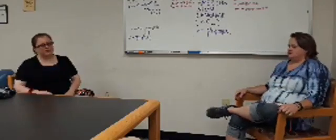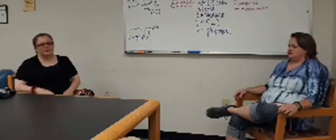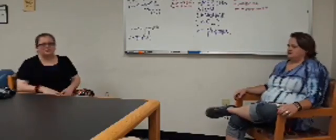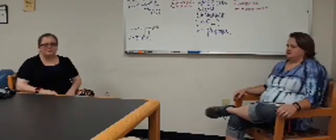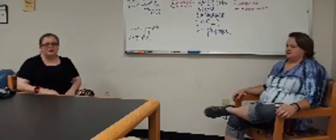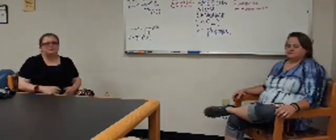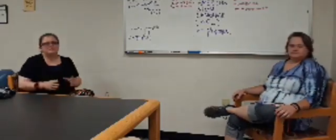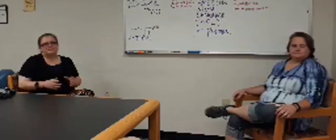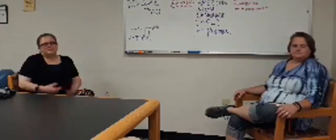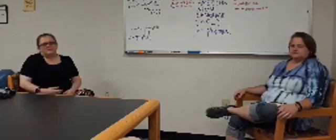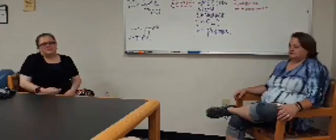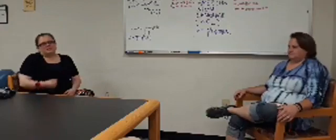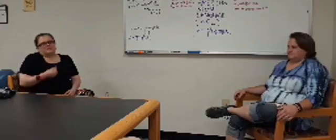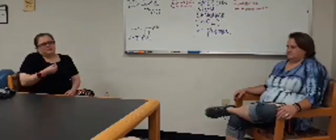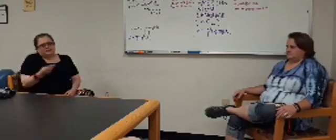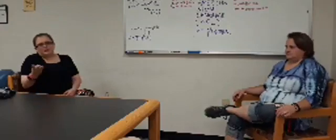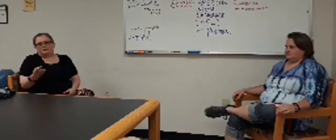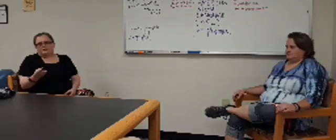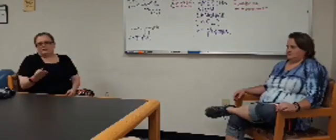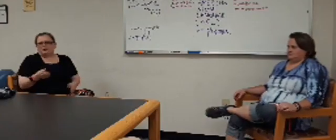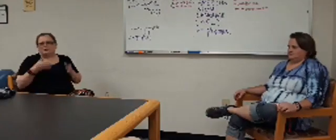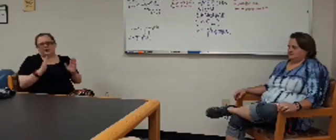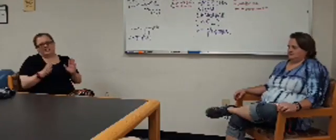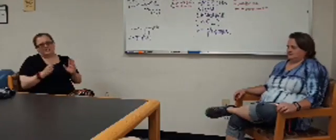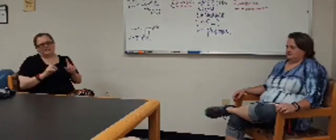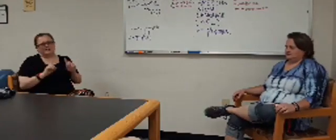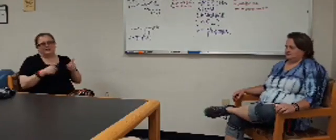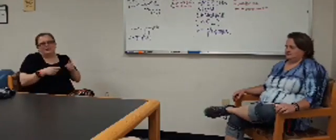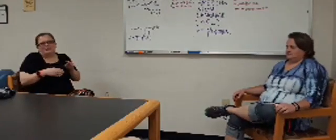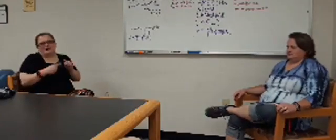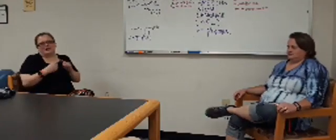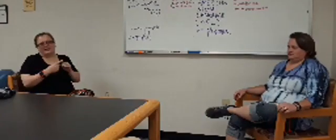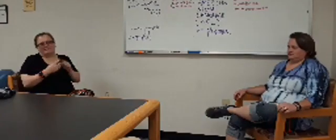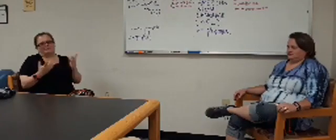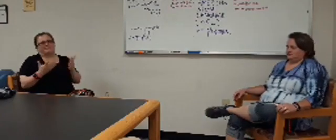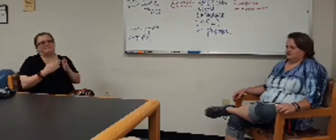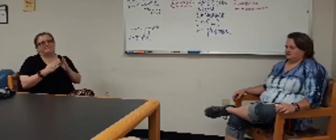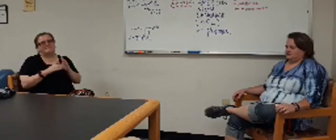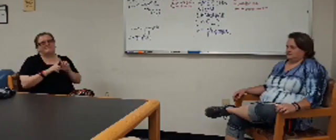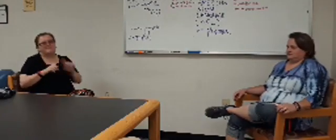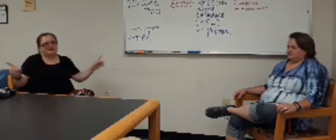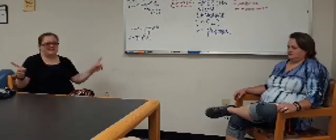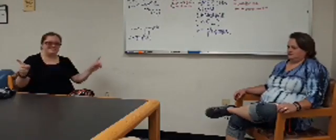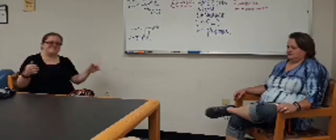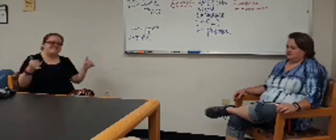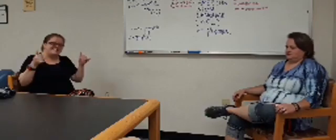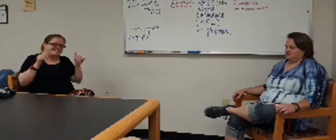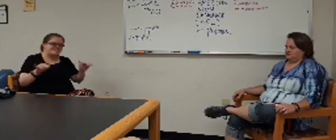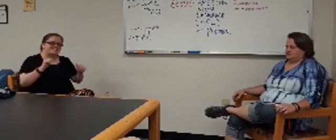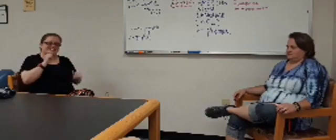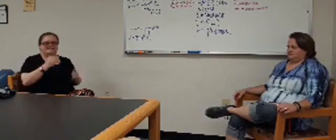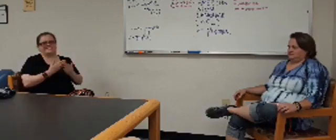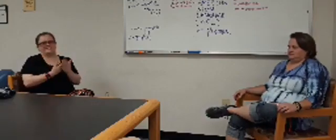there's a few different ways to go about it, but still not easy for